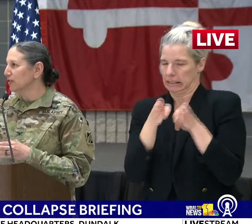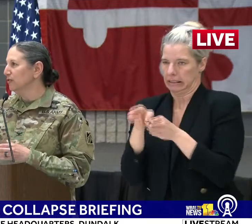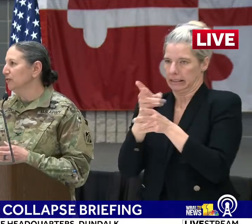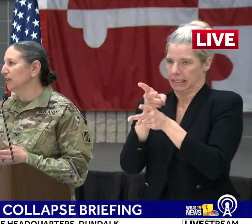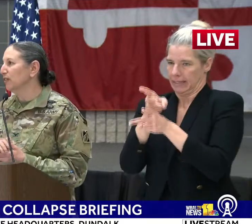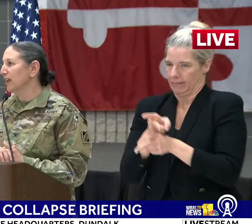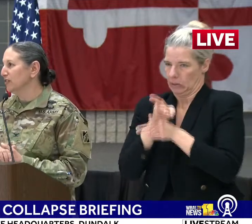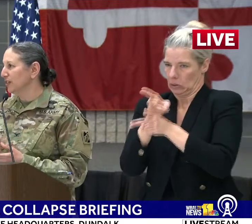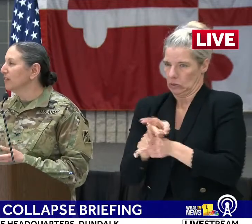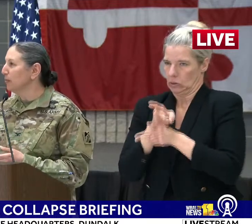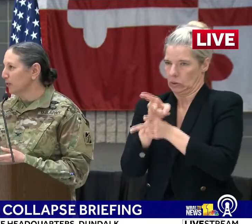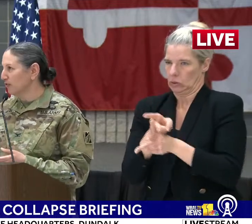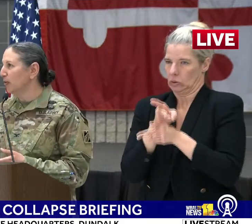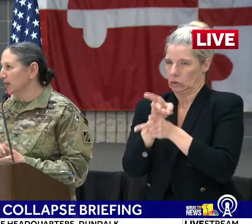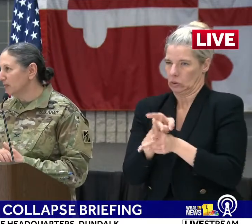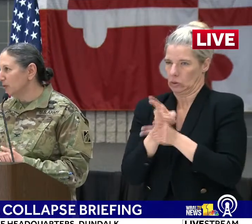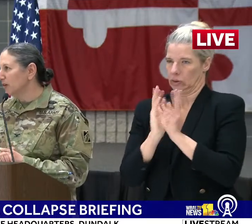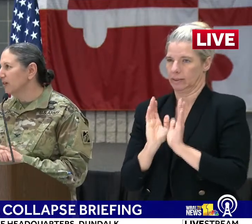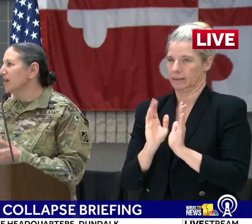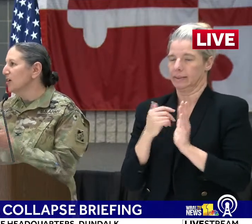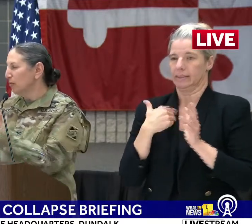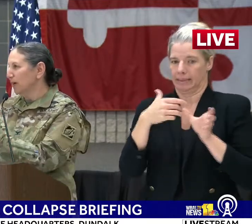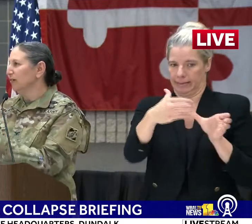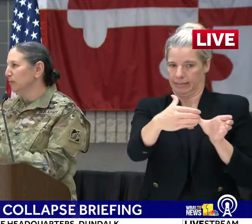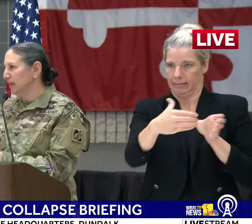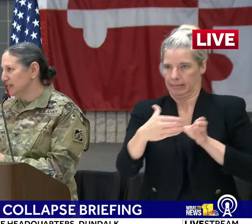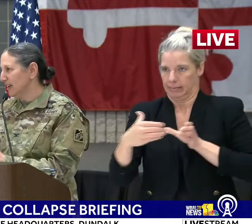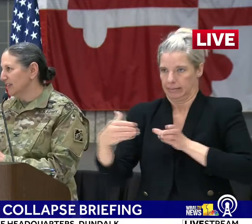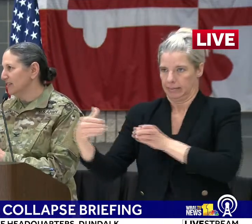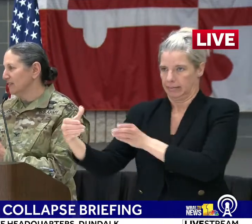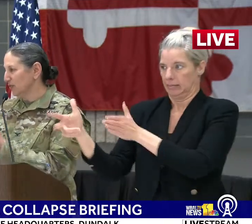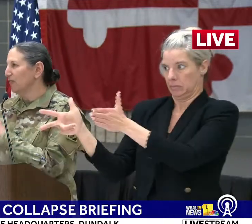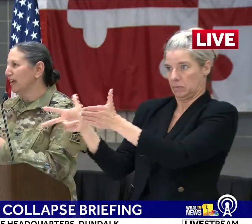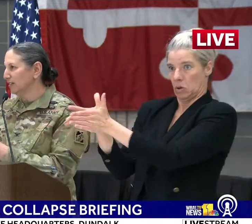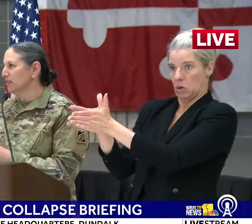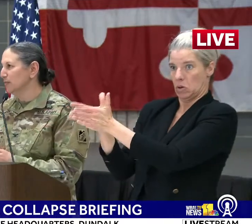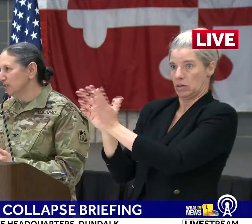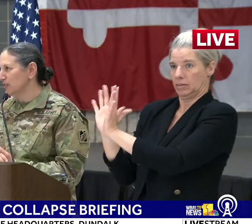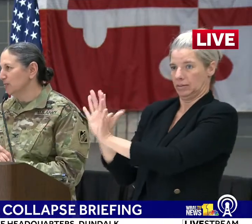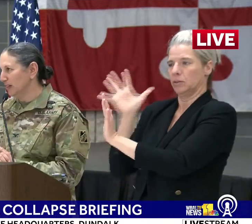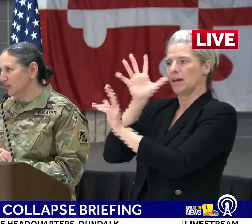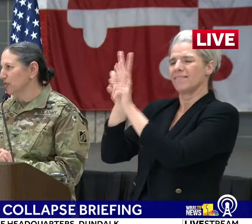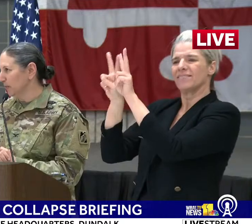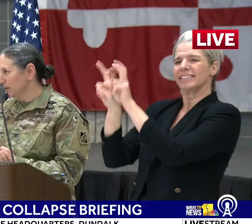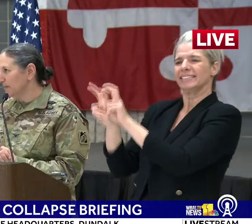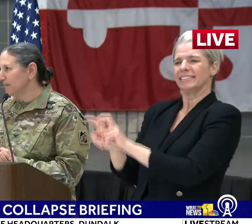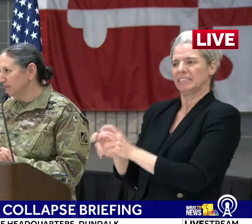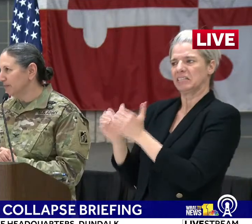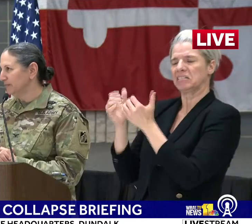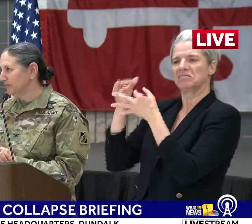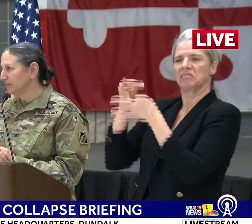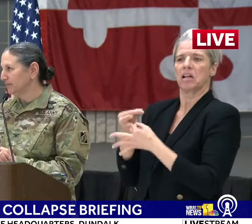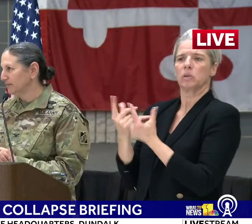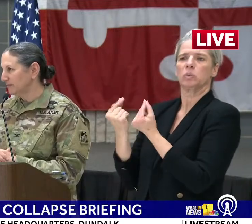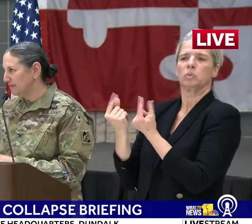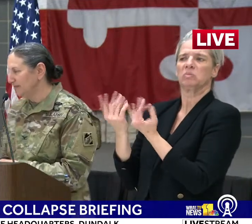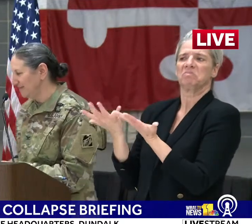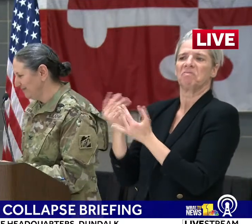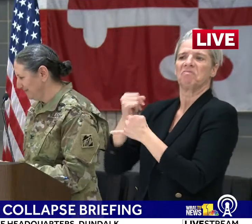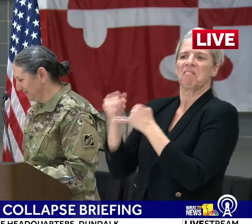going to be returned to a location in the port of Baltimore where it'll be assessed for final disposition by the shipper.